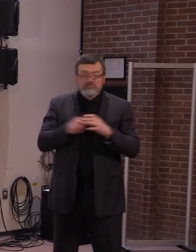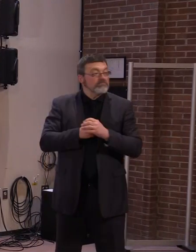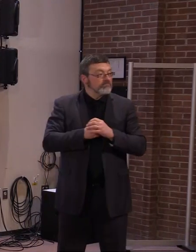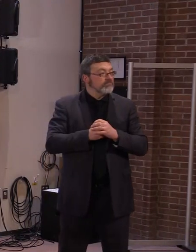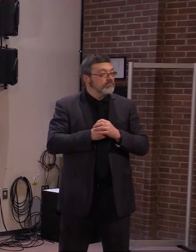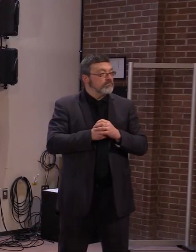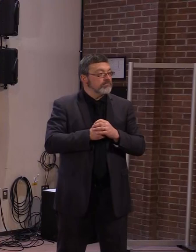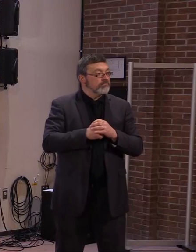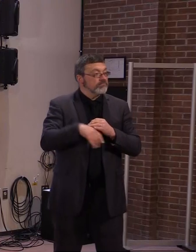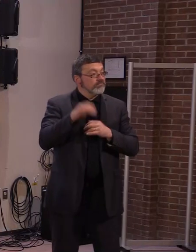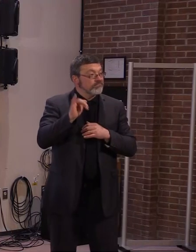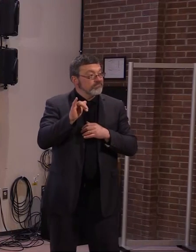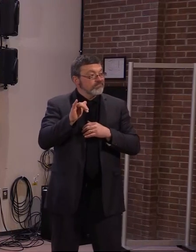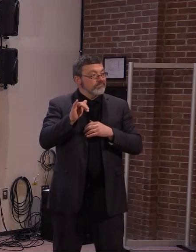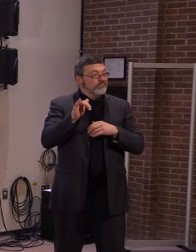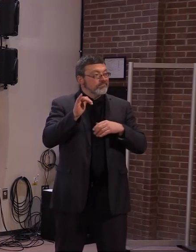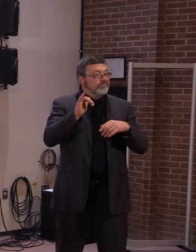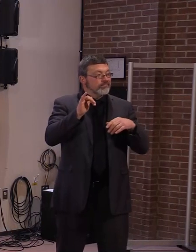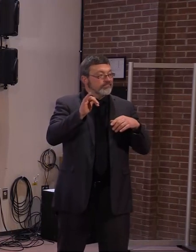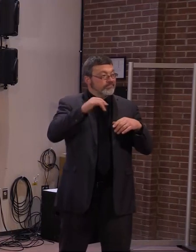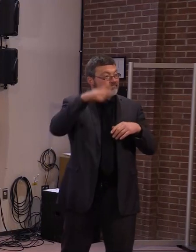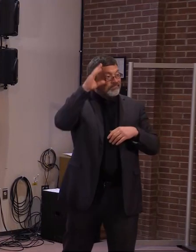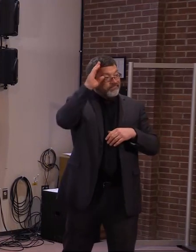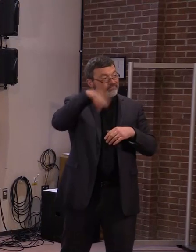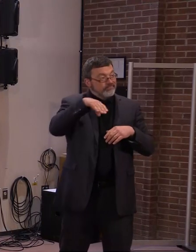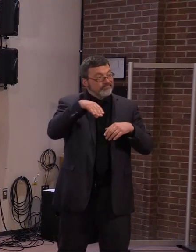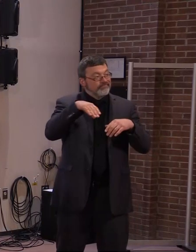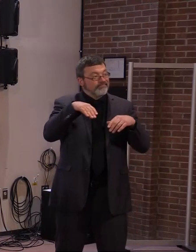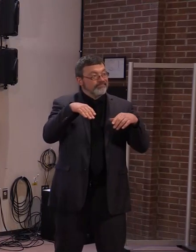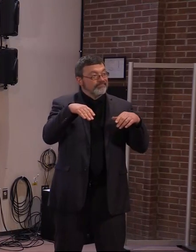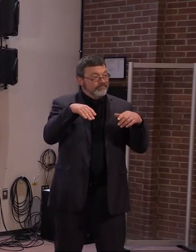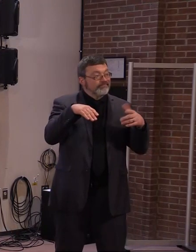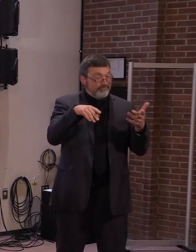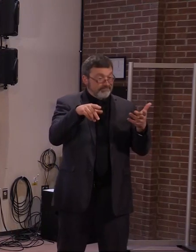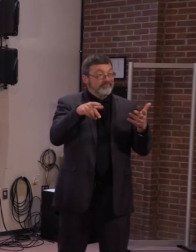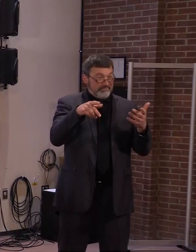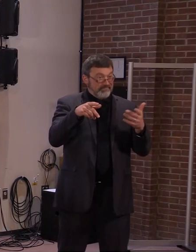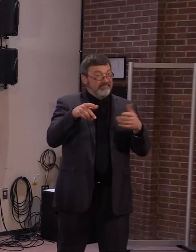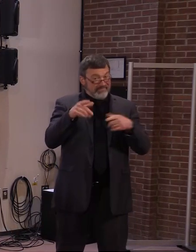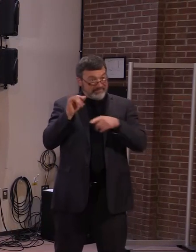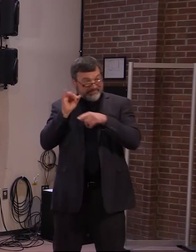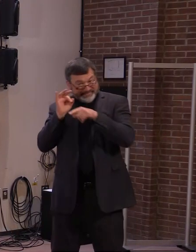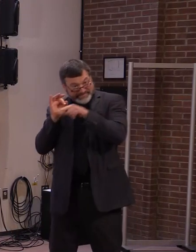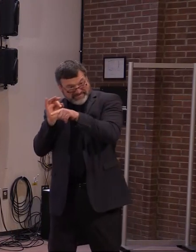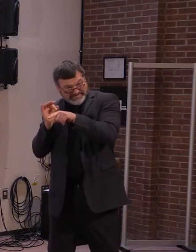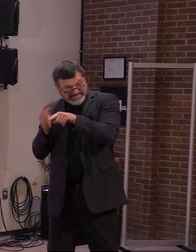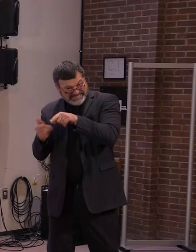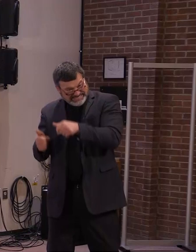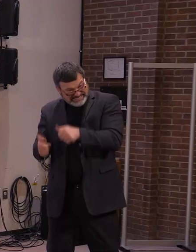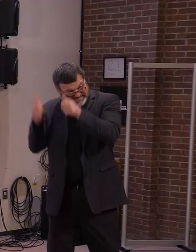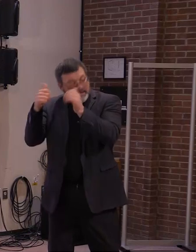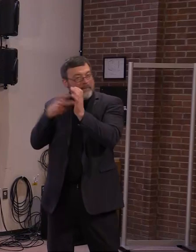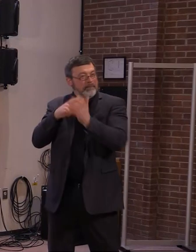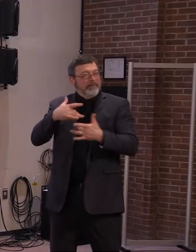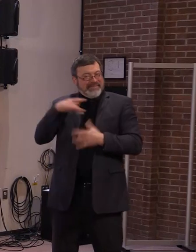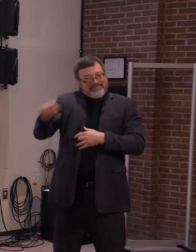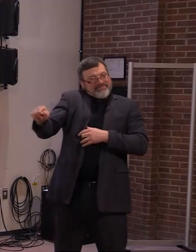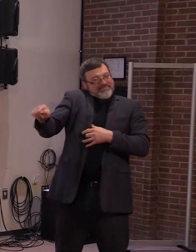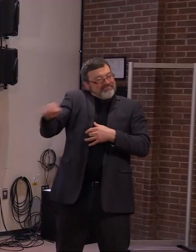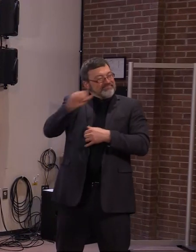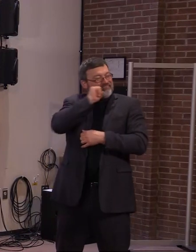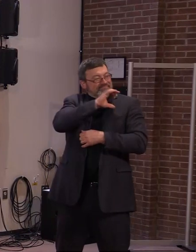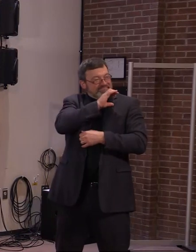up, there's a greater potential for hospitalization as they will likely have more severe illness relative to younger